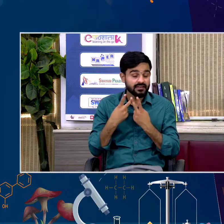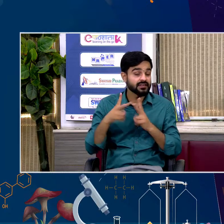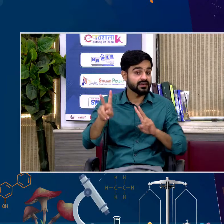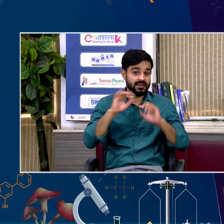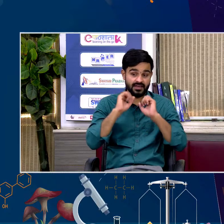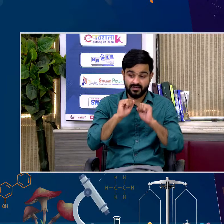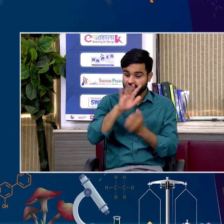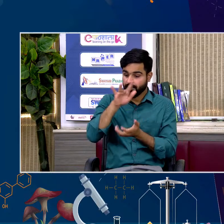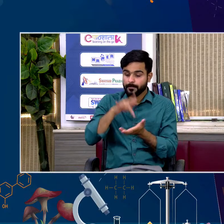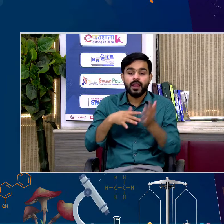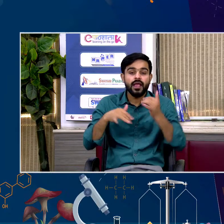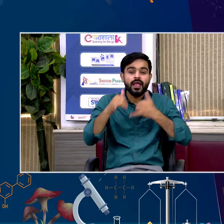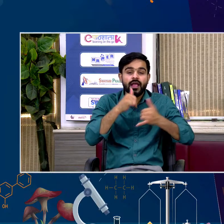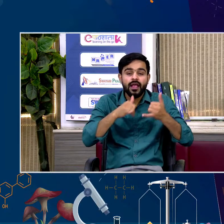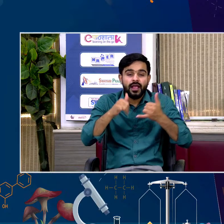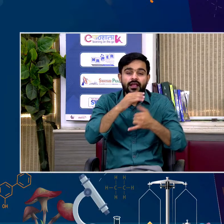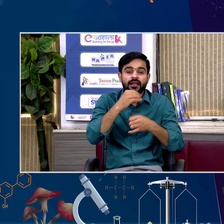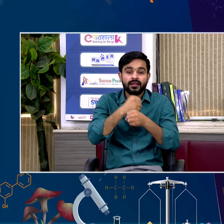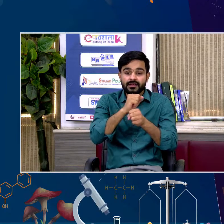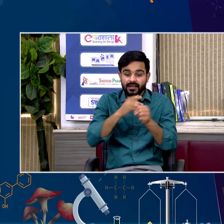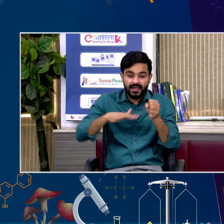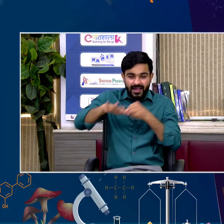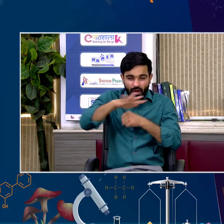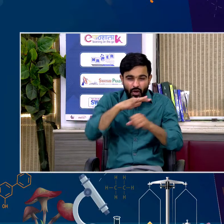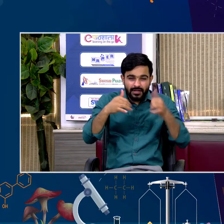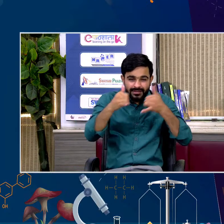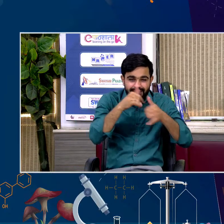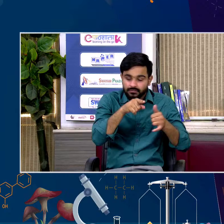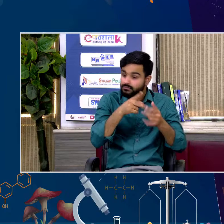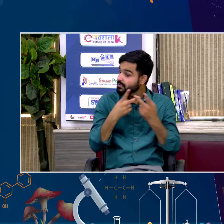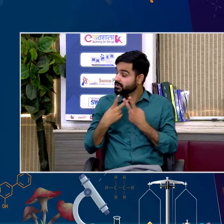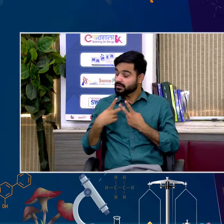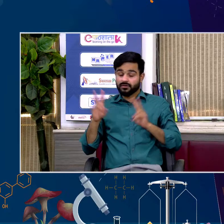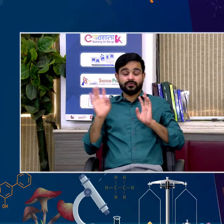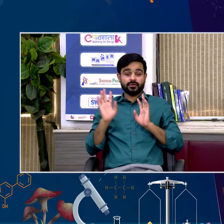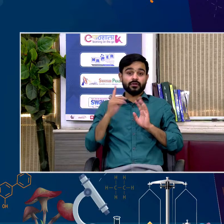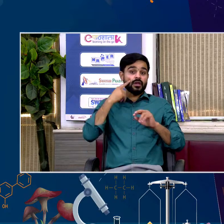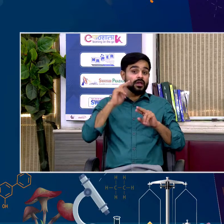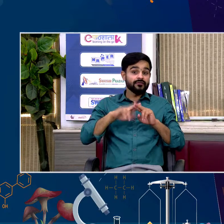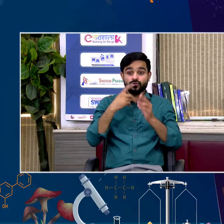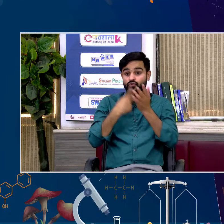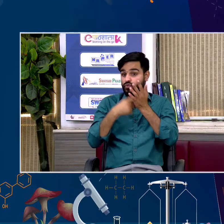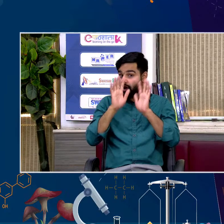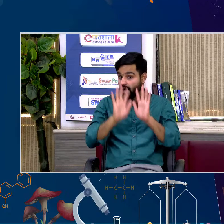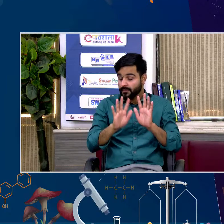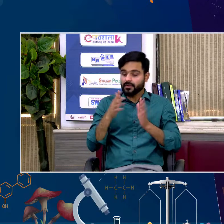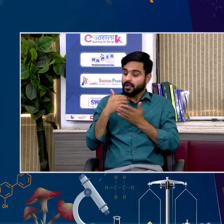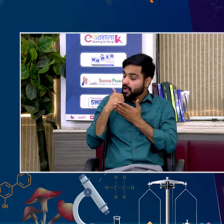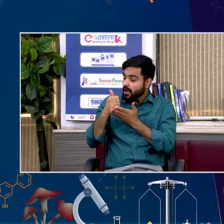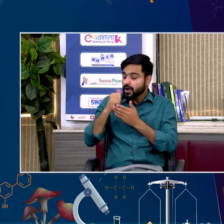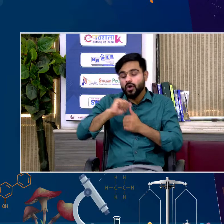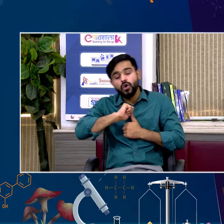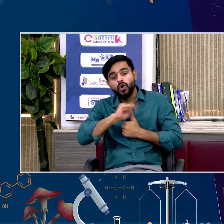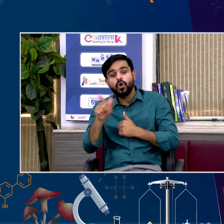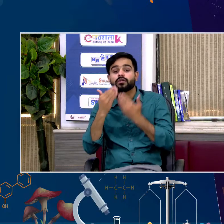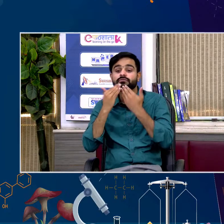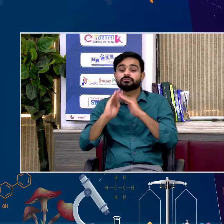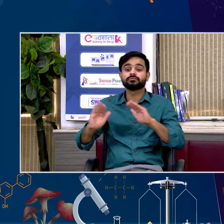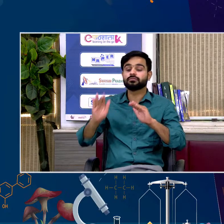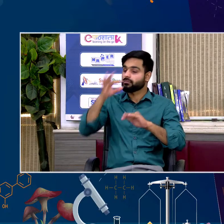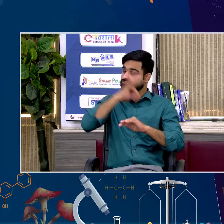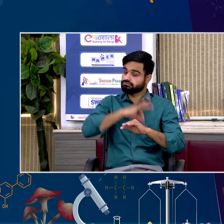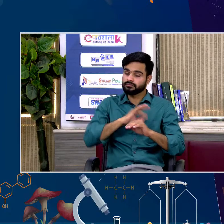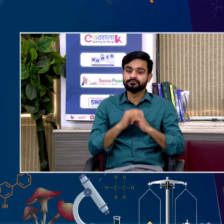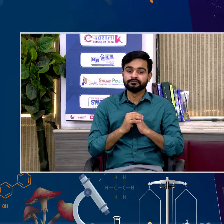of the playground, right? So if you have the rules written, it will help all children. All children will